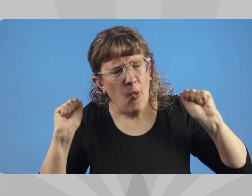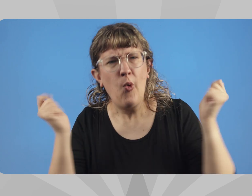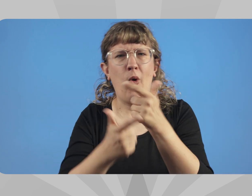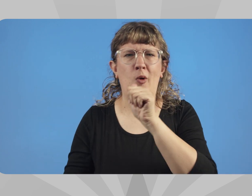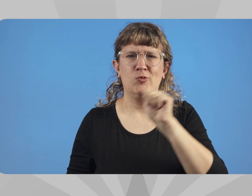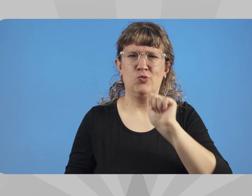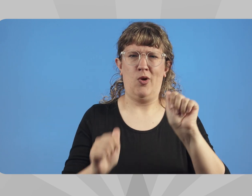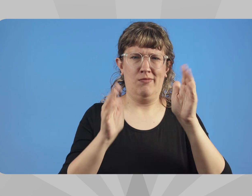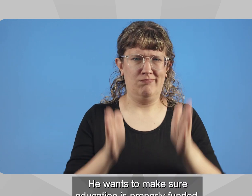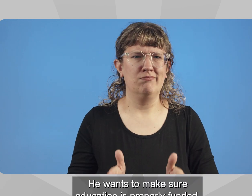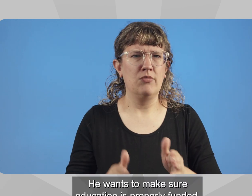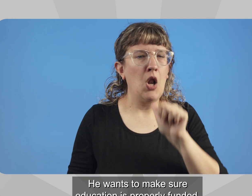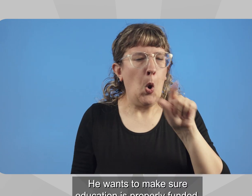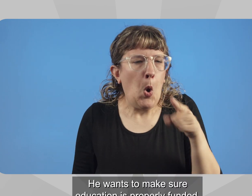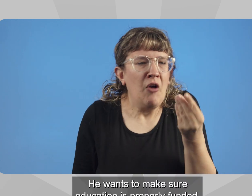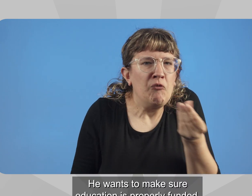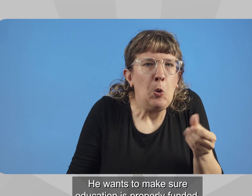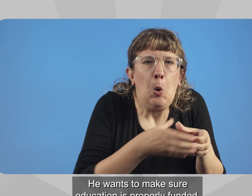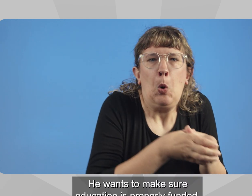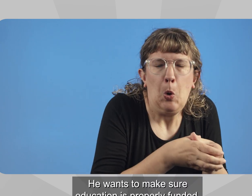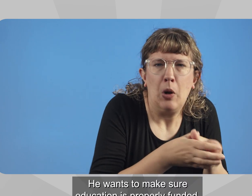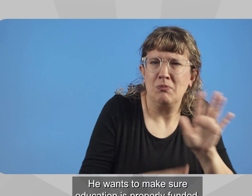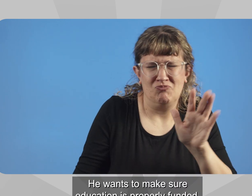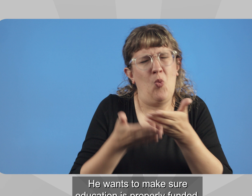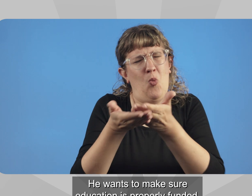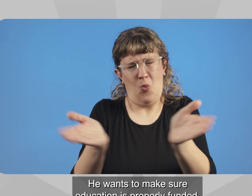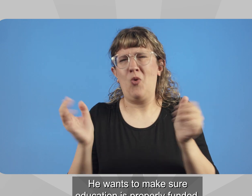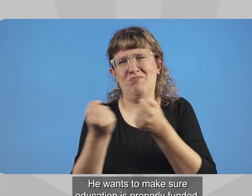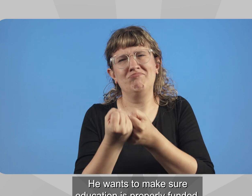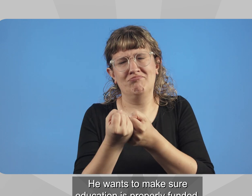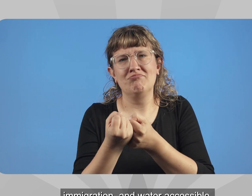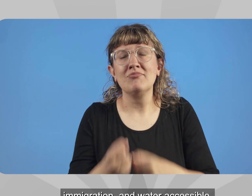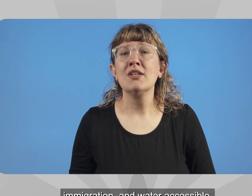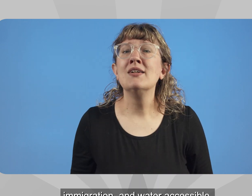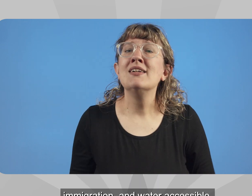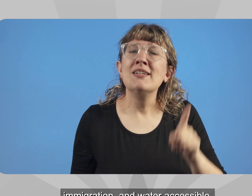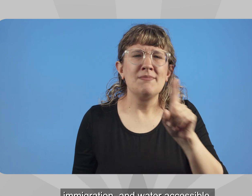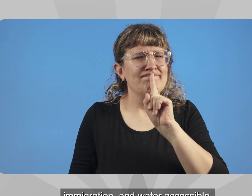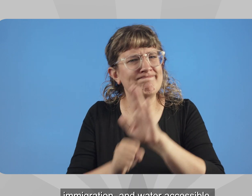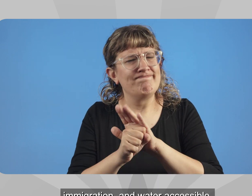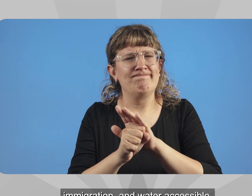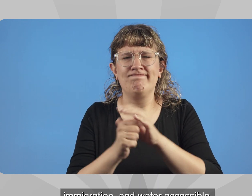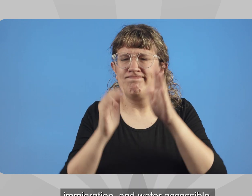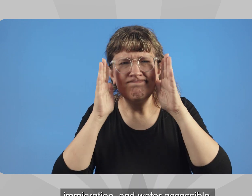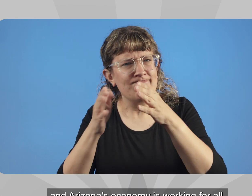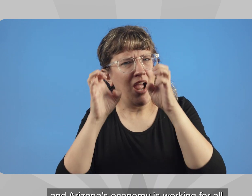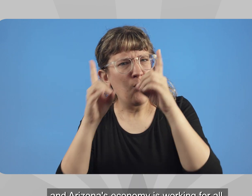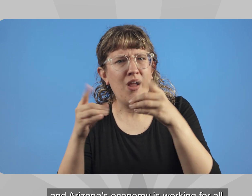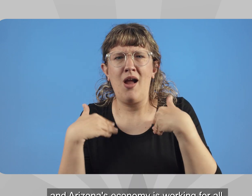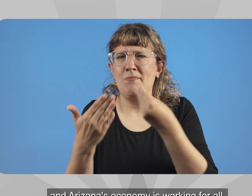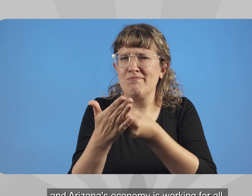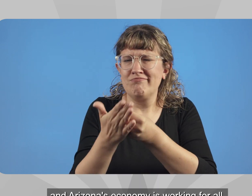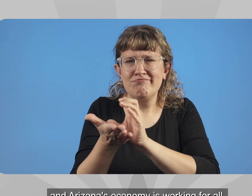not just a few. He wants to make sure education is properly funded, immigration and